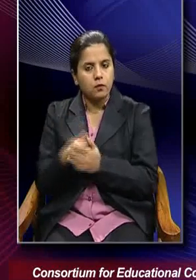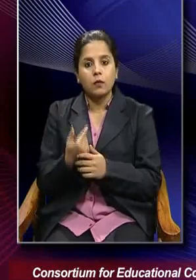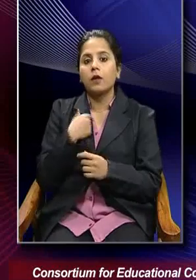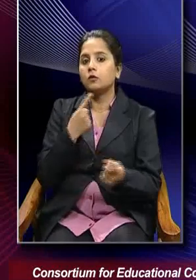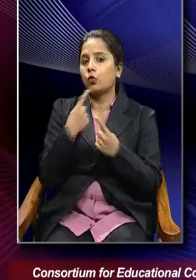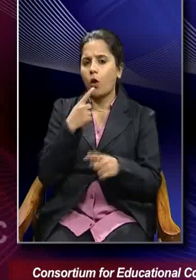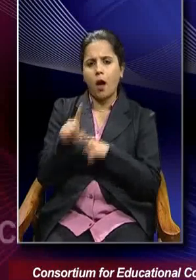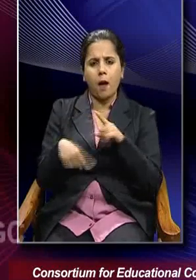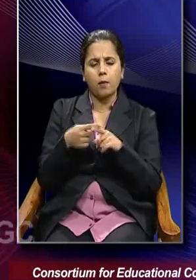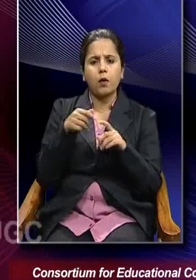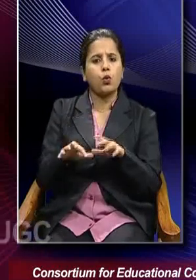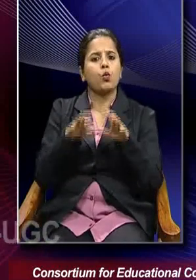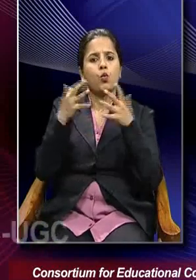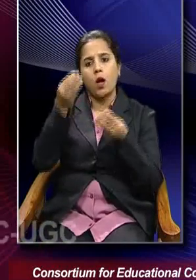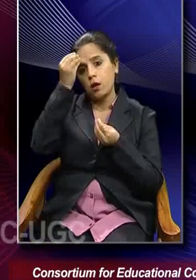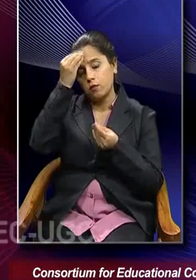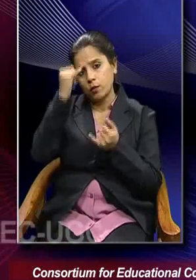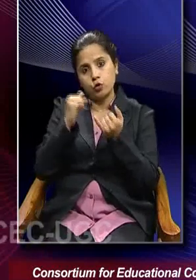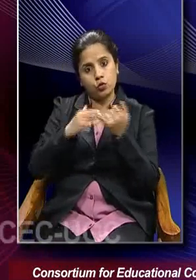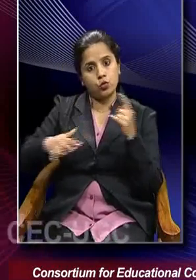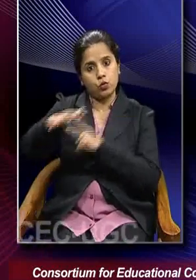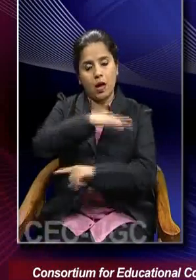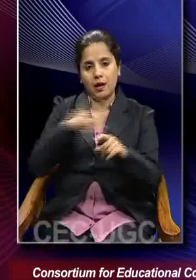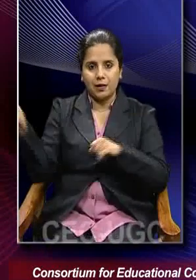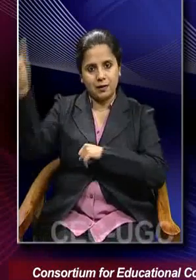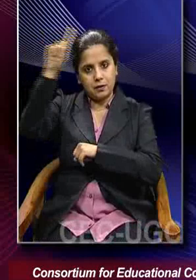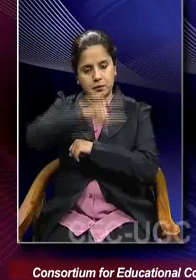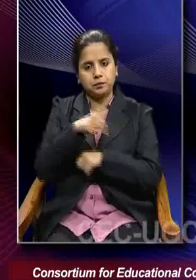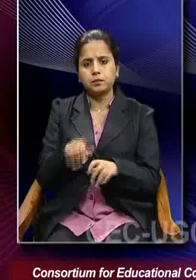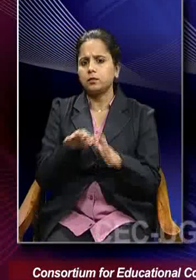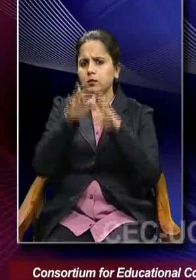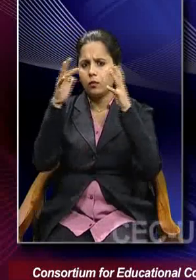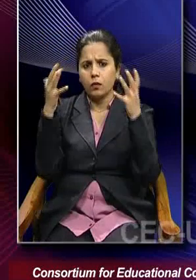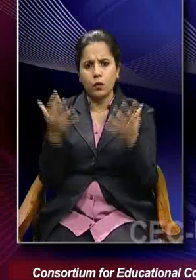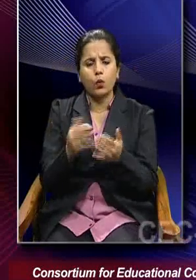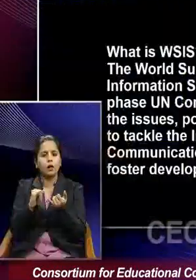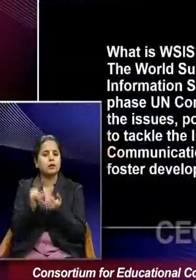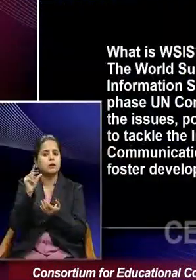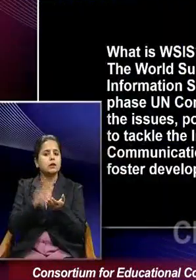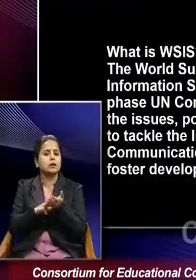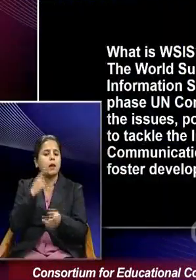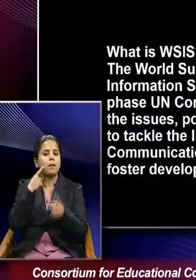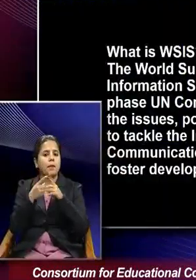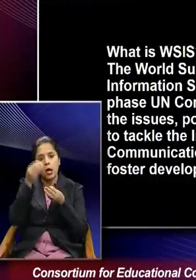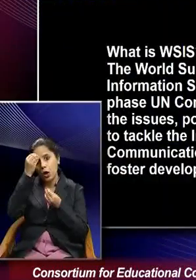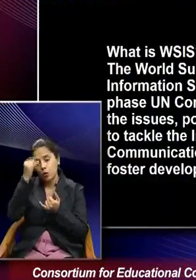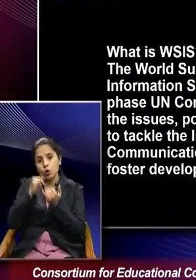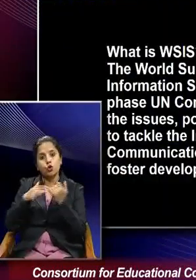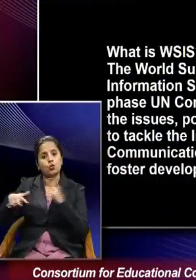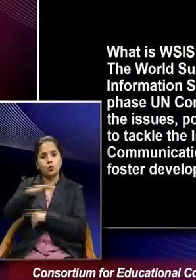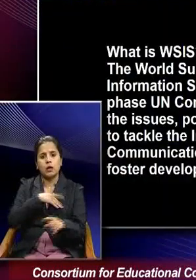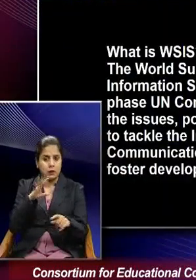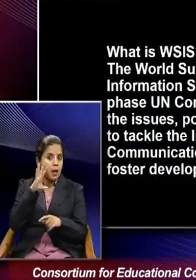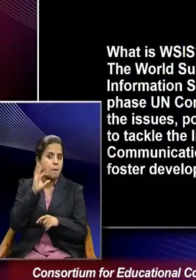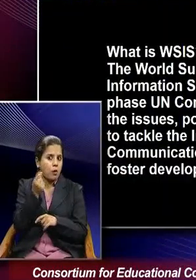about World Information Society Day, the World Summit of the Information Society is important